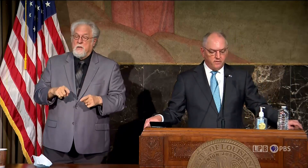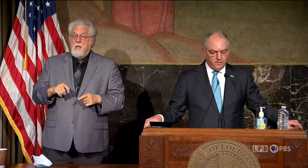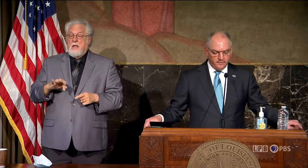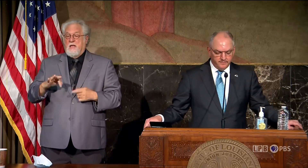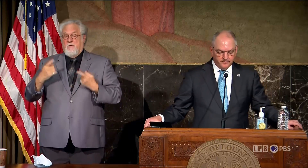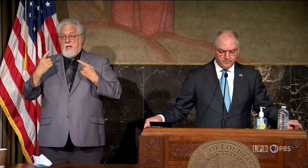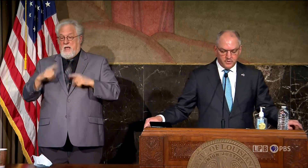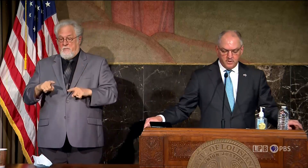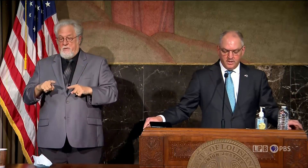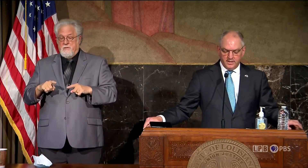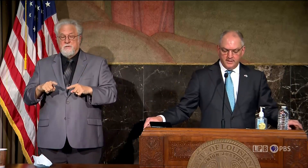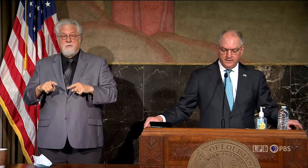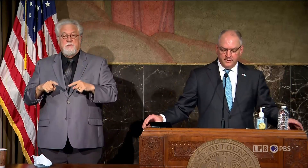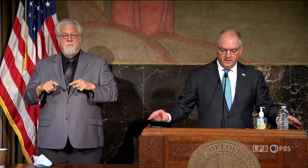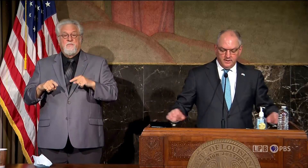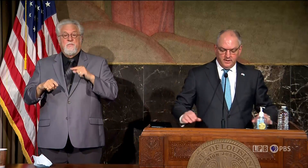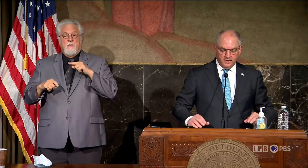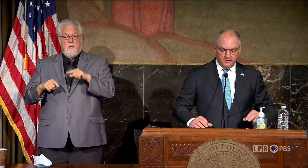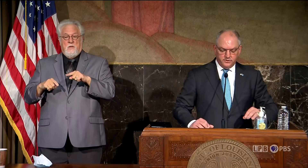there are